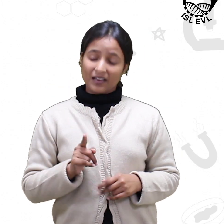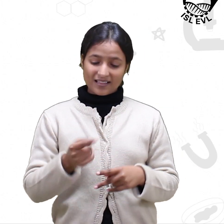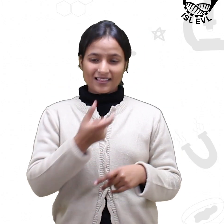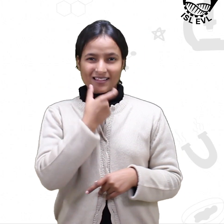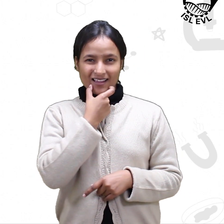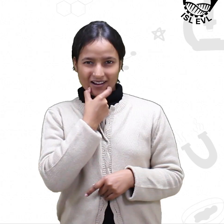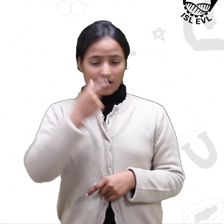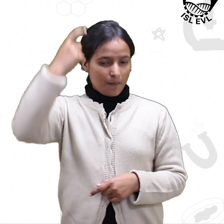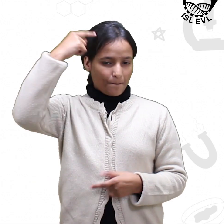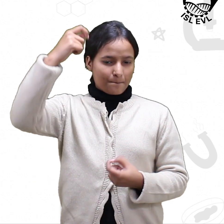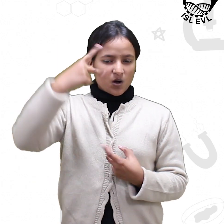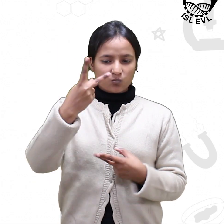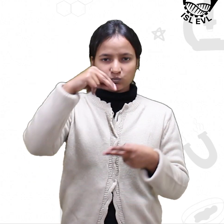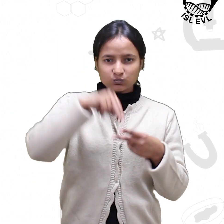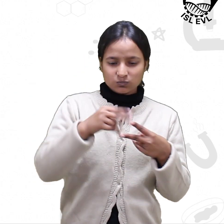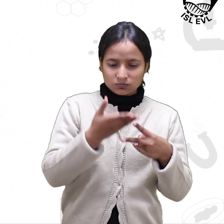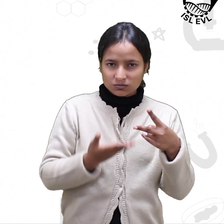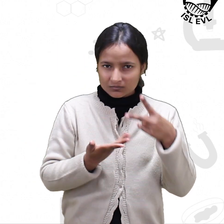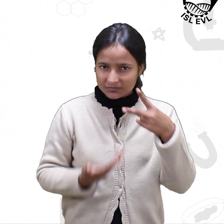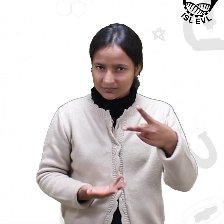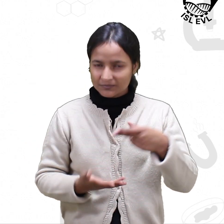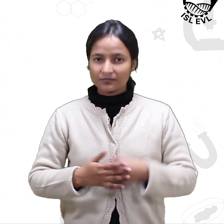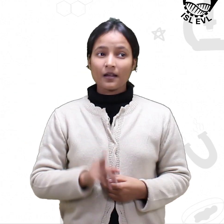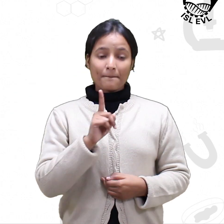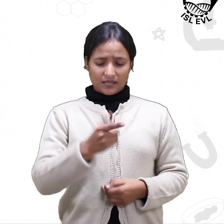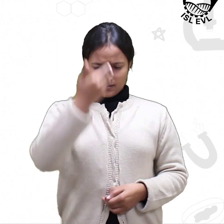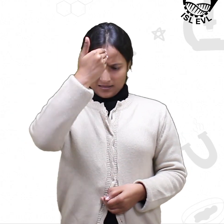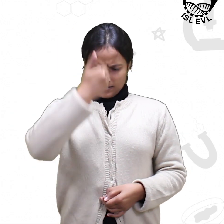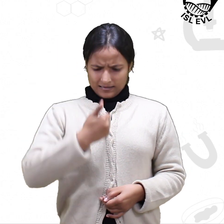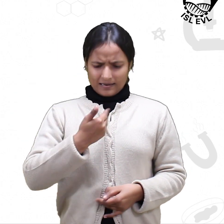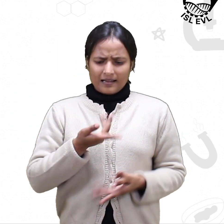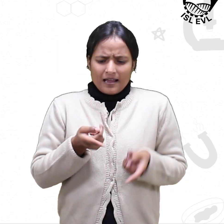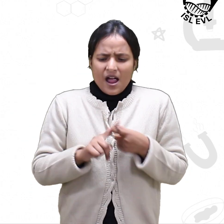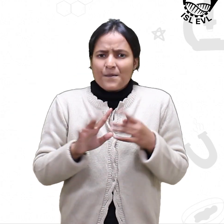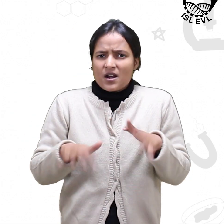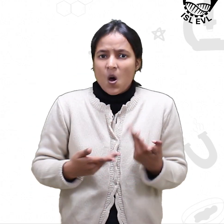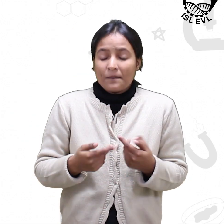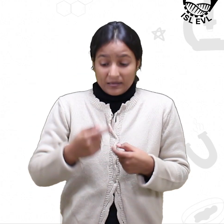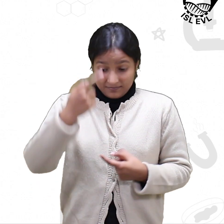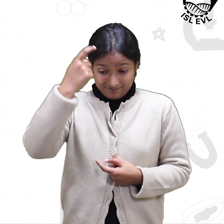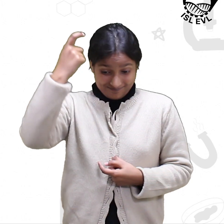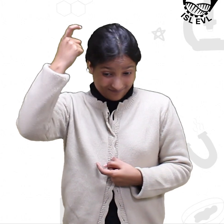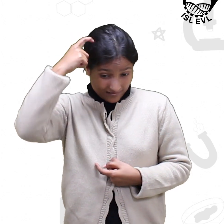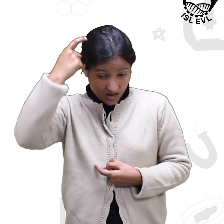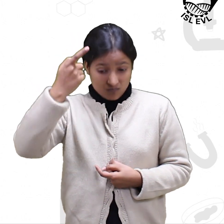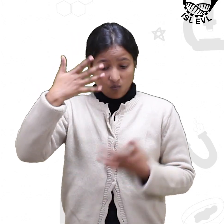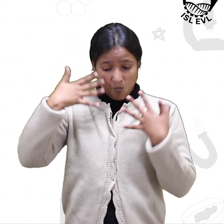system. Now, paralysis can happen due to something going wrong in either of the